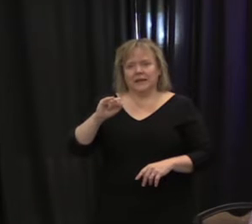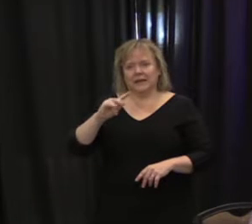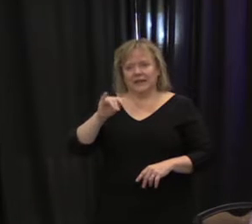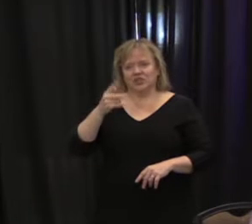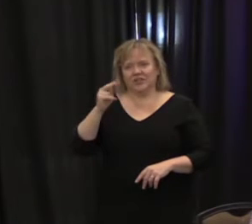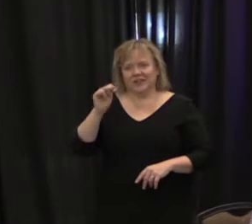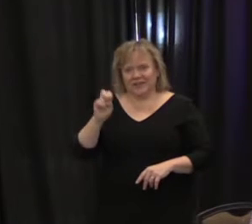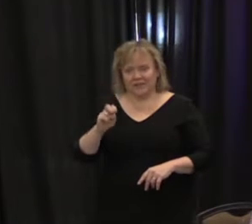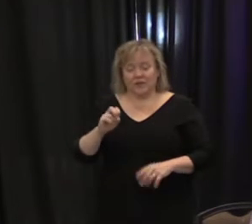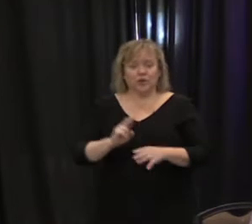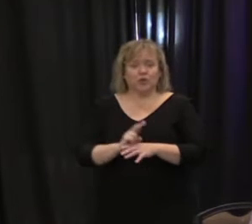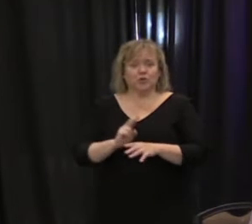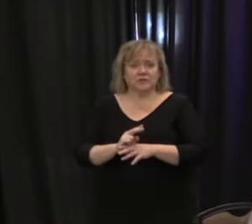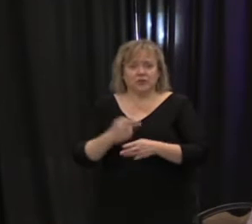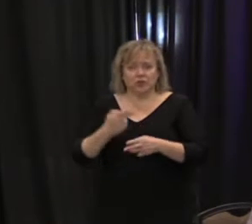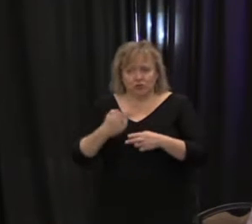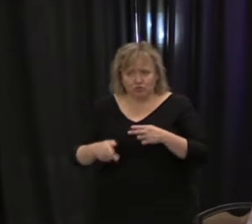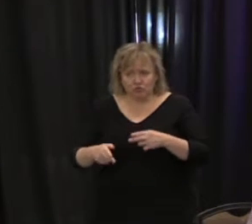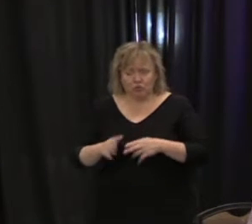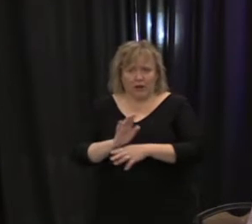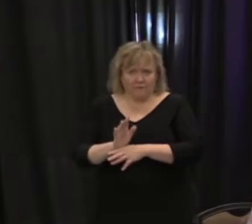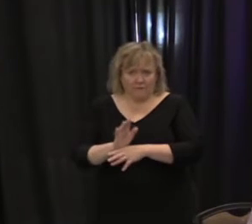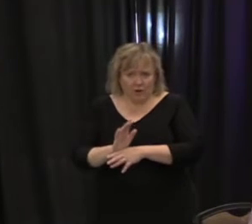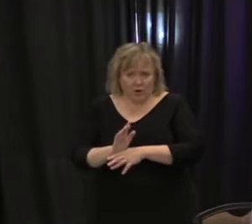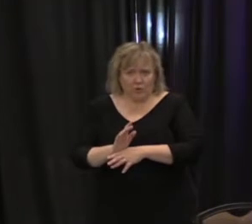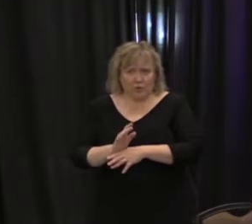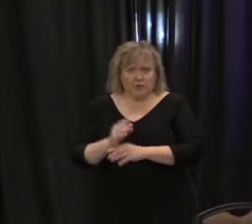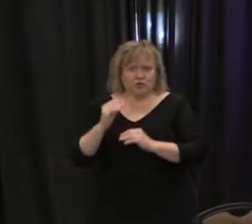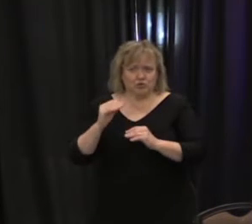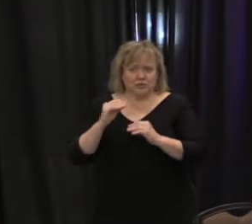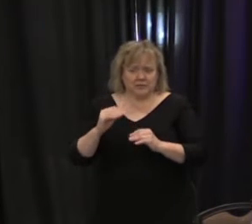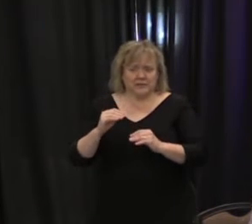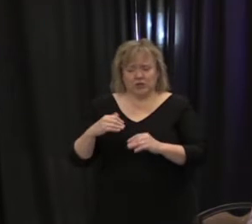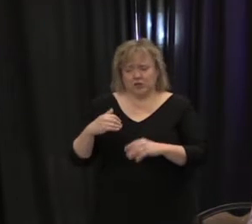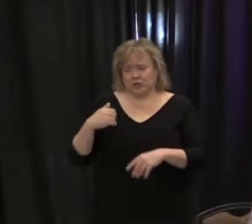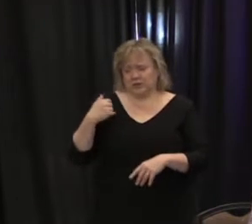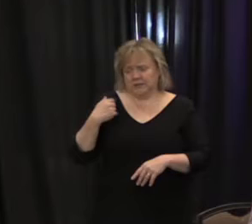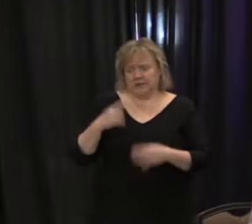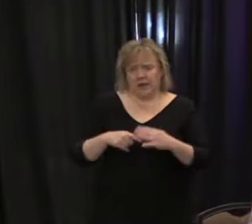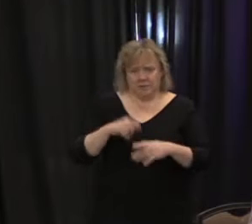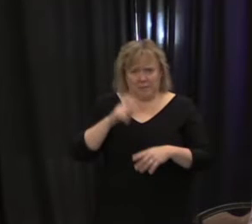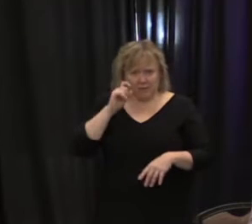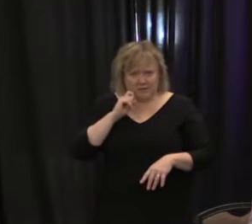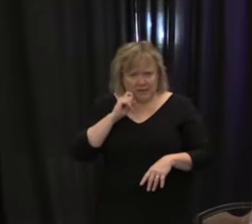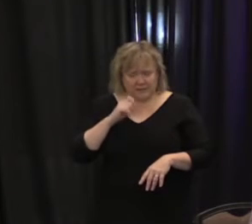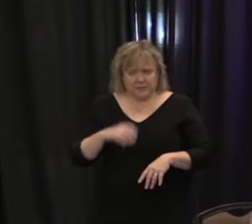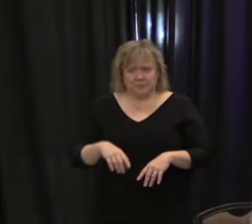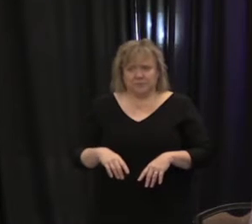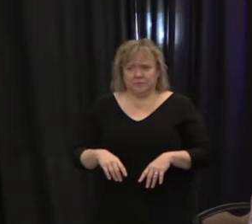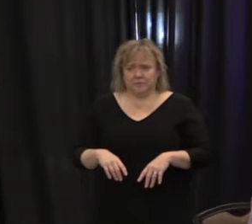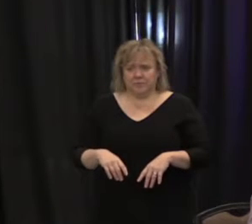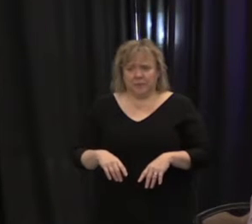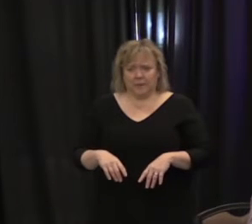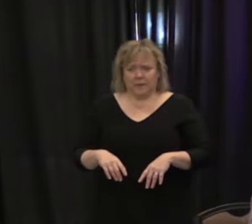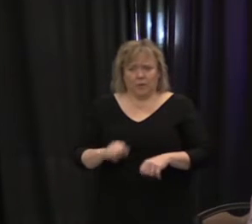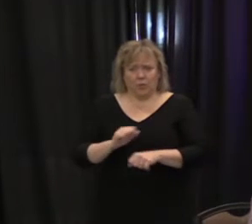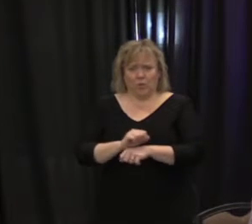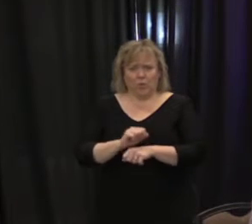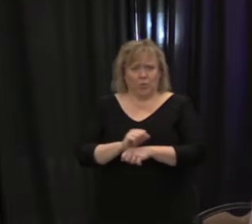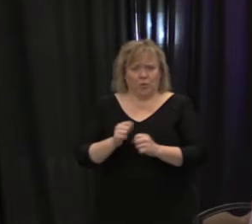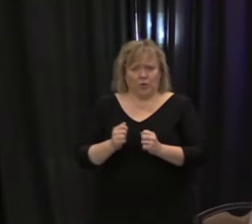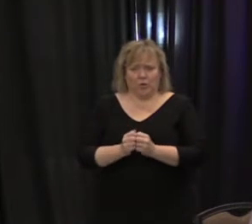using short animated videos to teach very young adolescents about sex. And so we do work with,